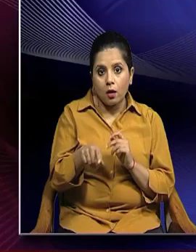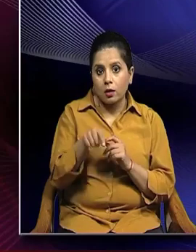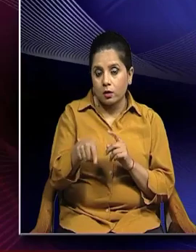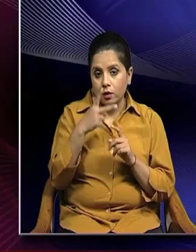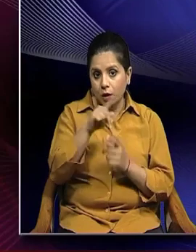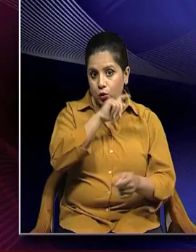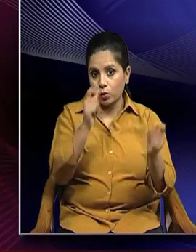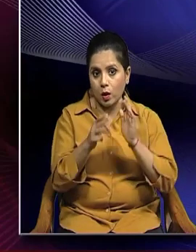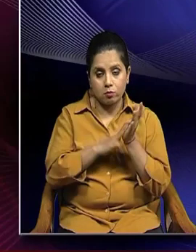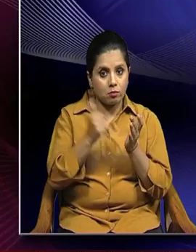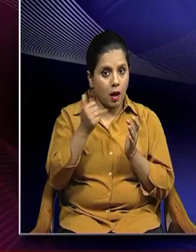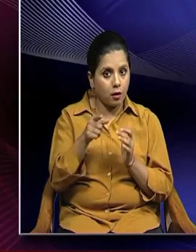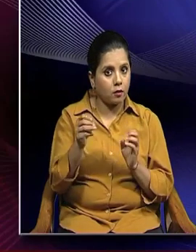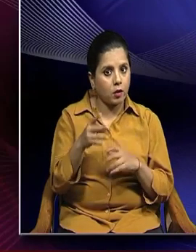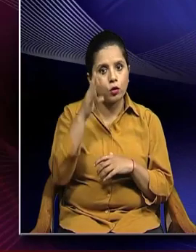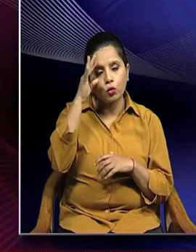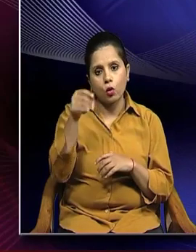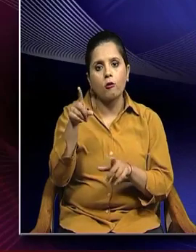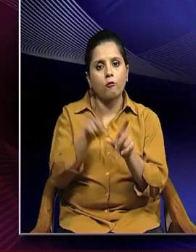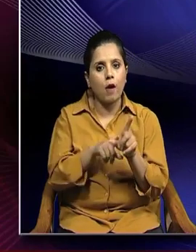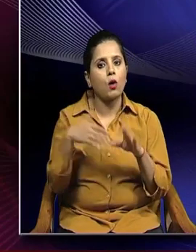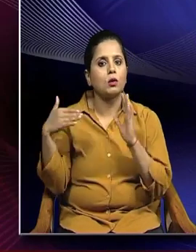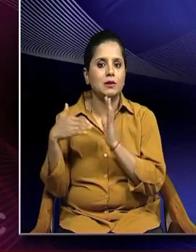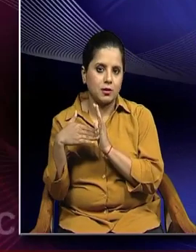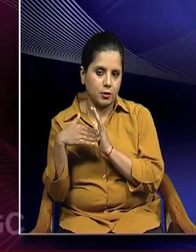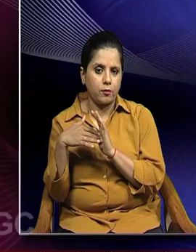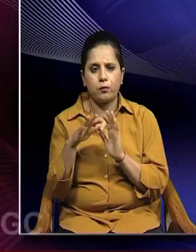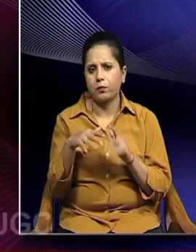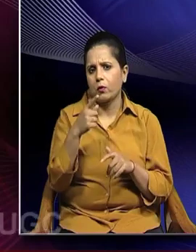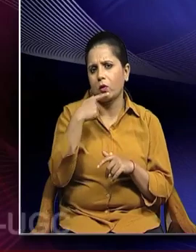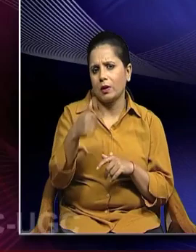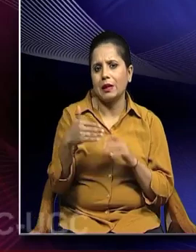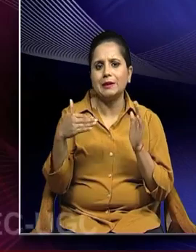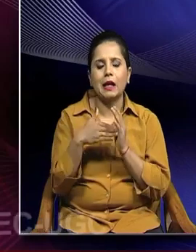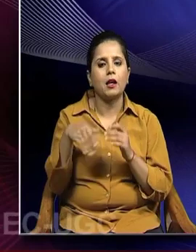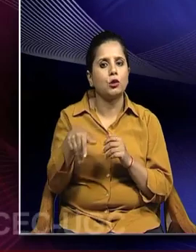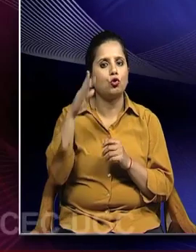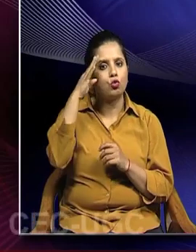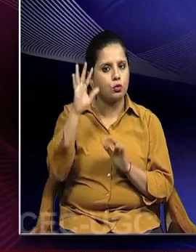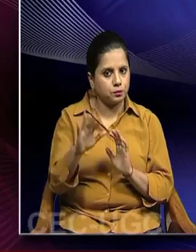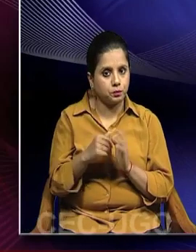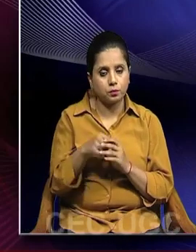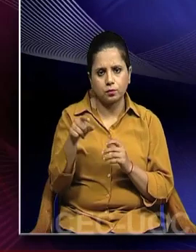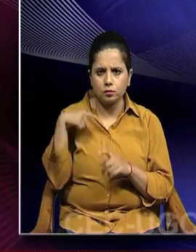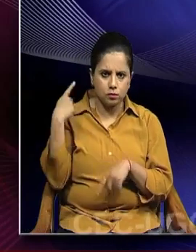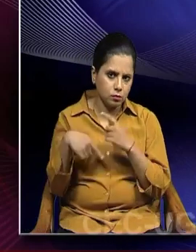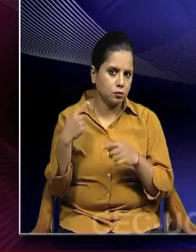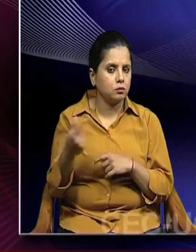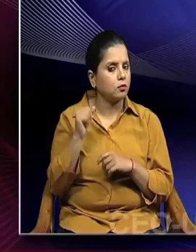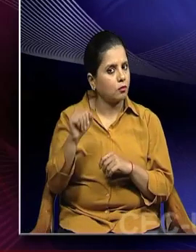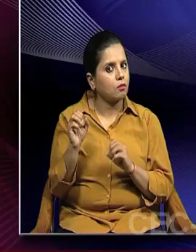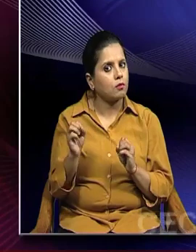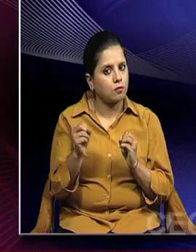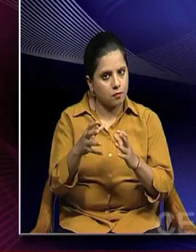they started using theory Y and Z, or what you call as Z theory, in their routine functioning.